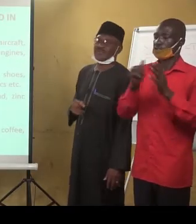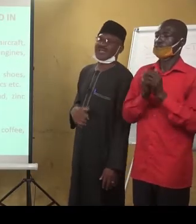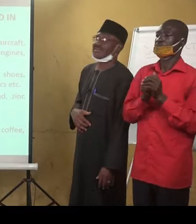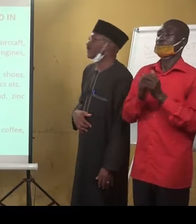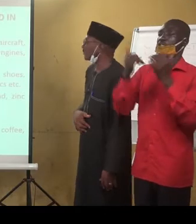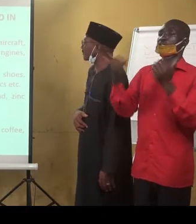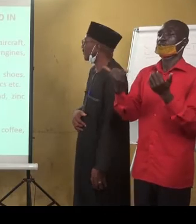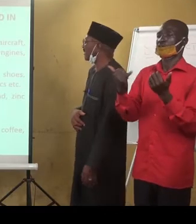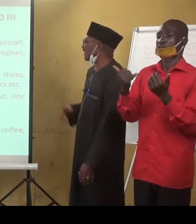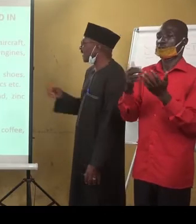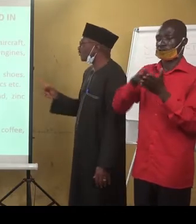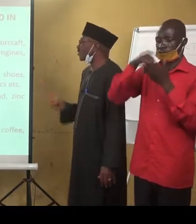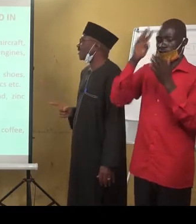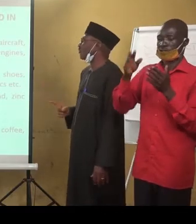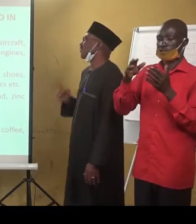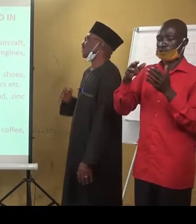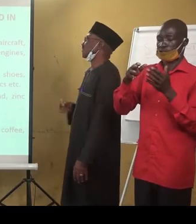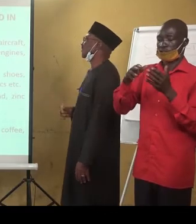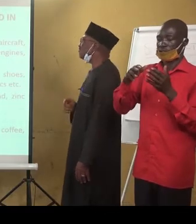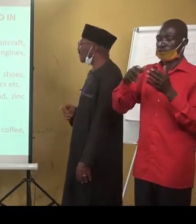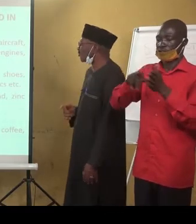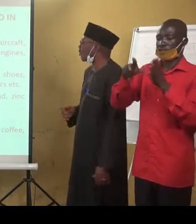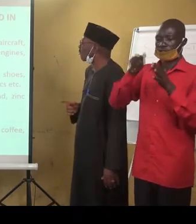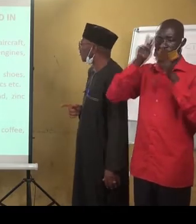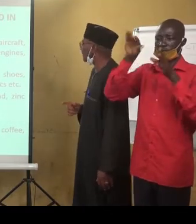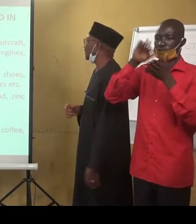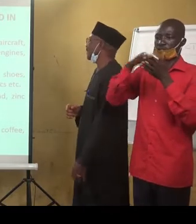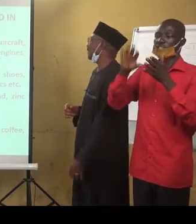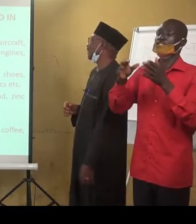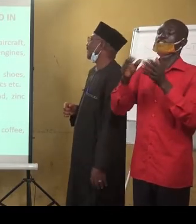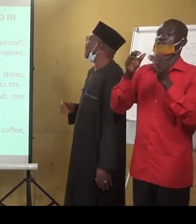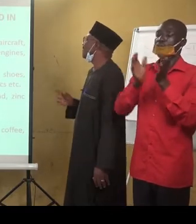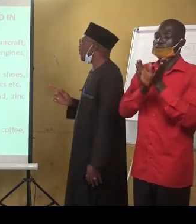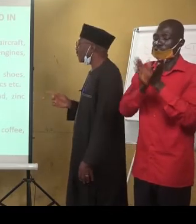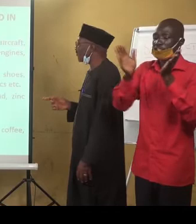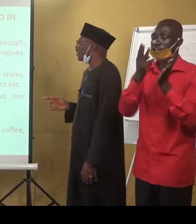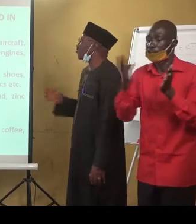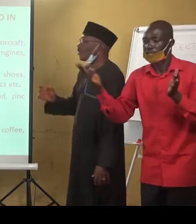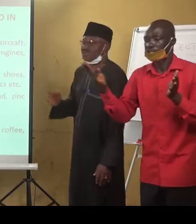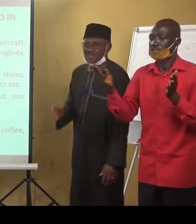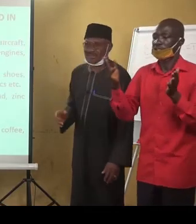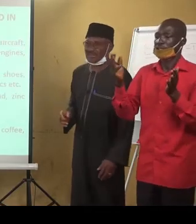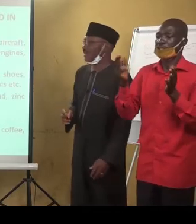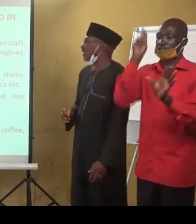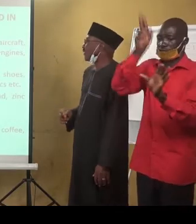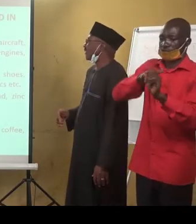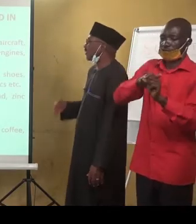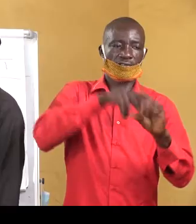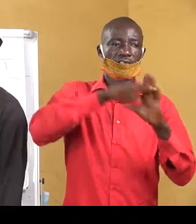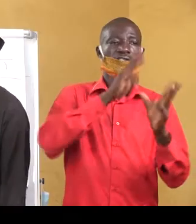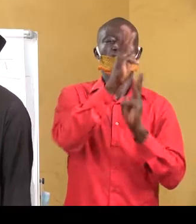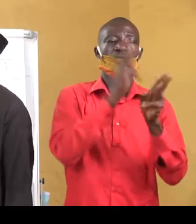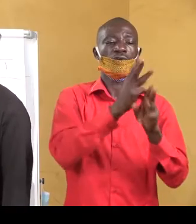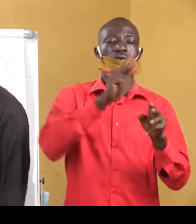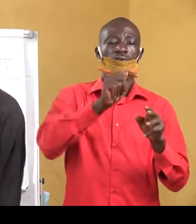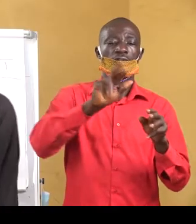Now, students, let's quickly look at the major commodity involved in world trade. If